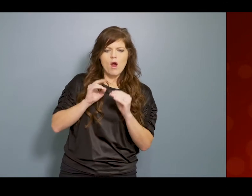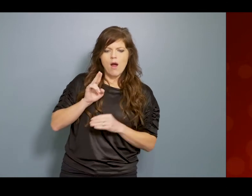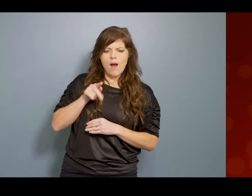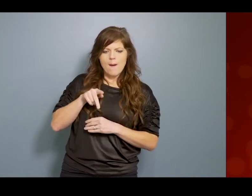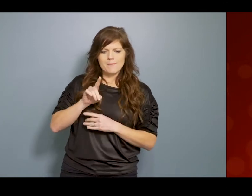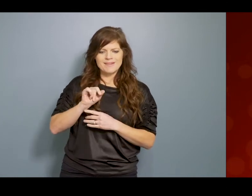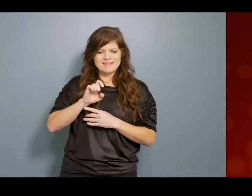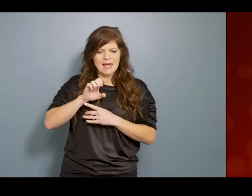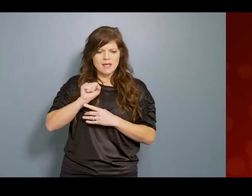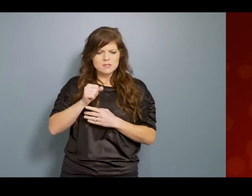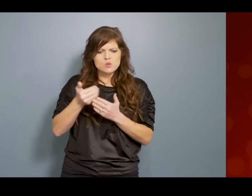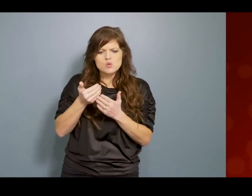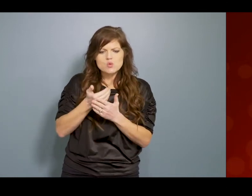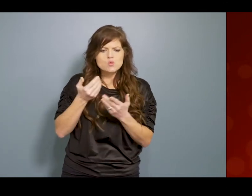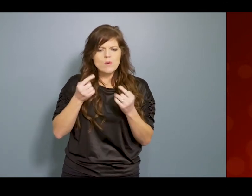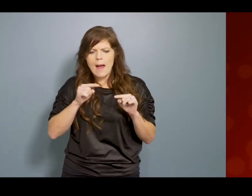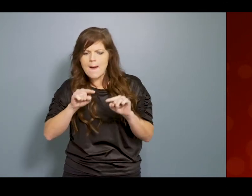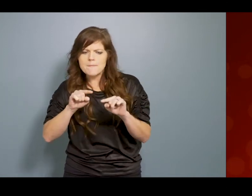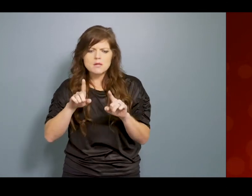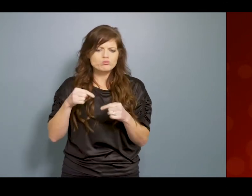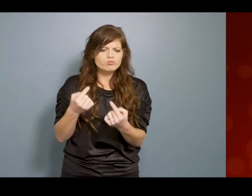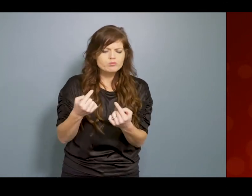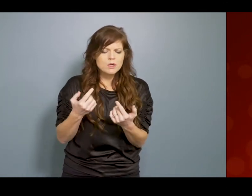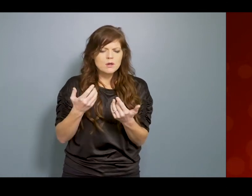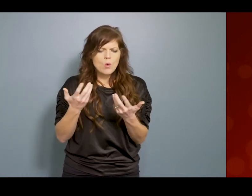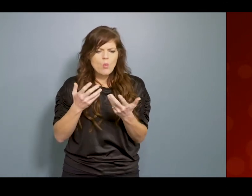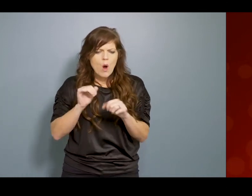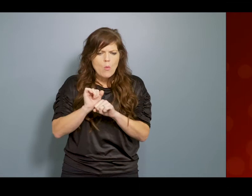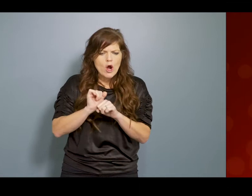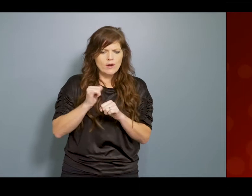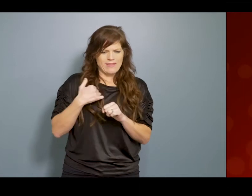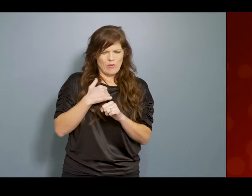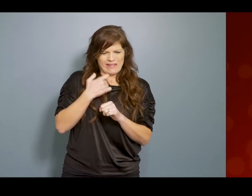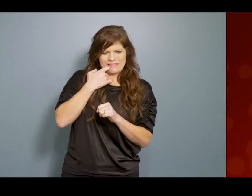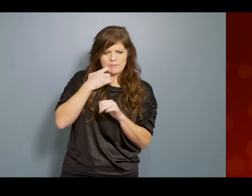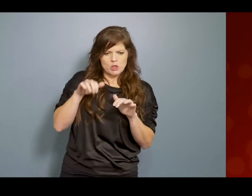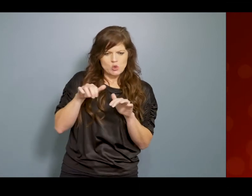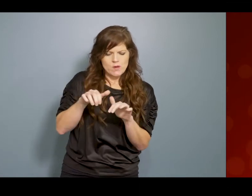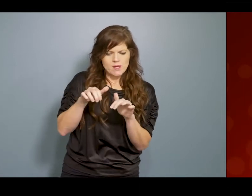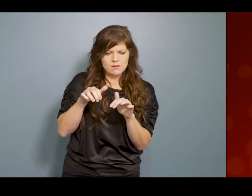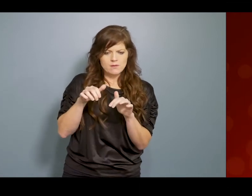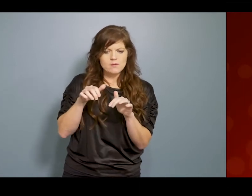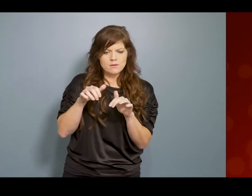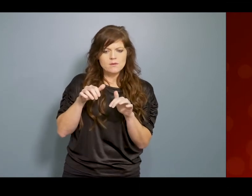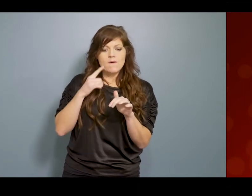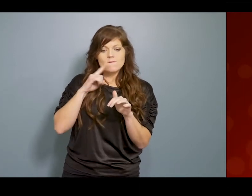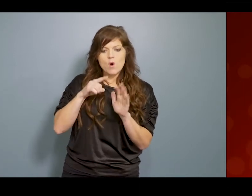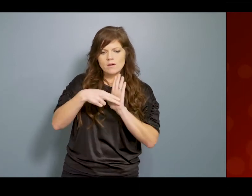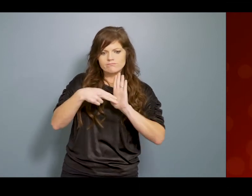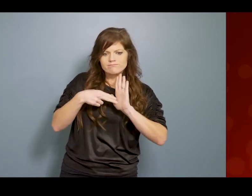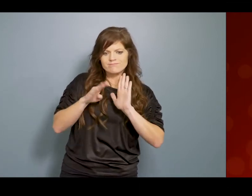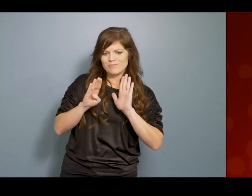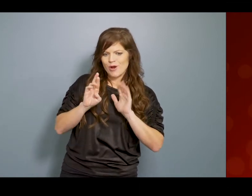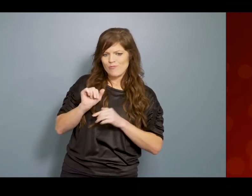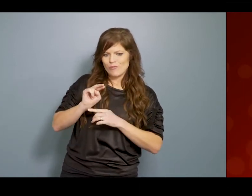the advances and work that has been going on in respect for brand.